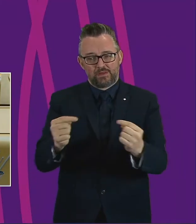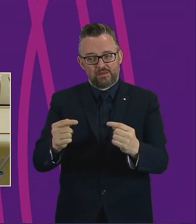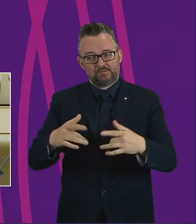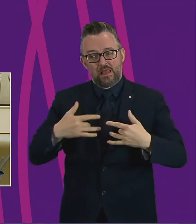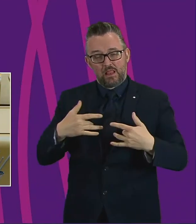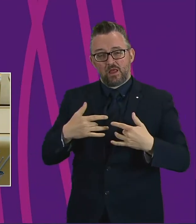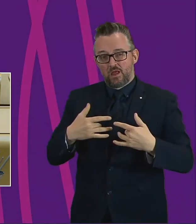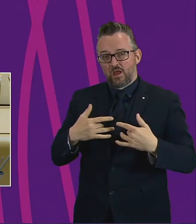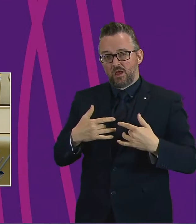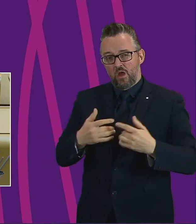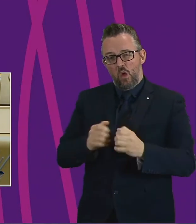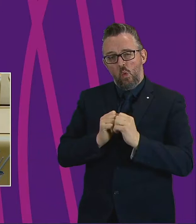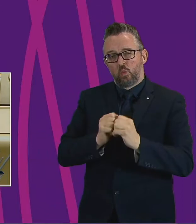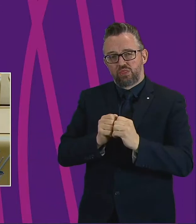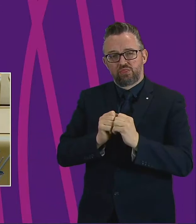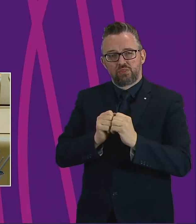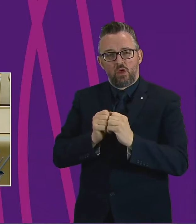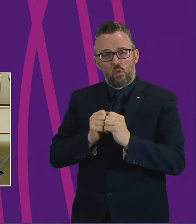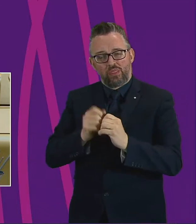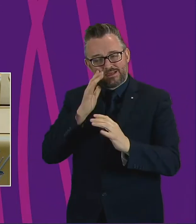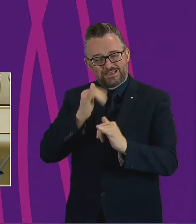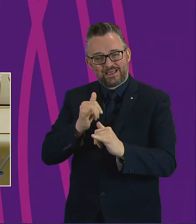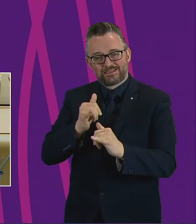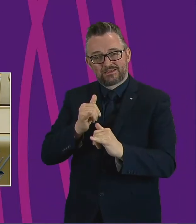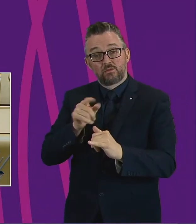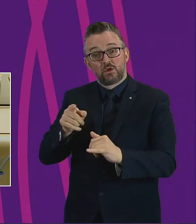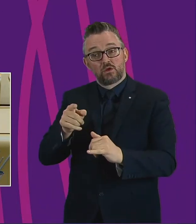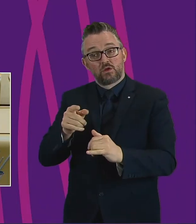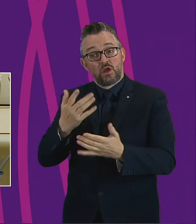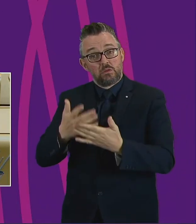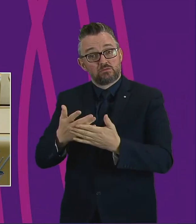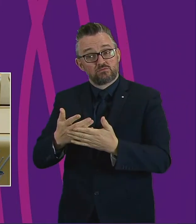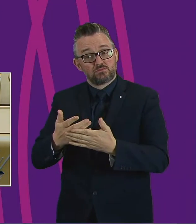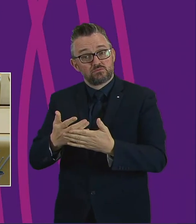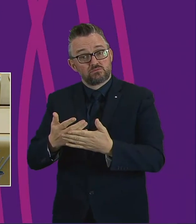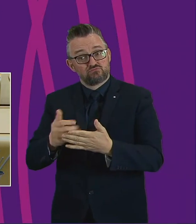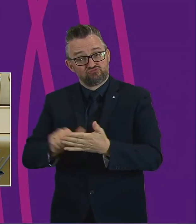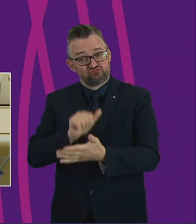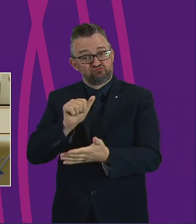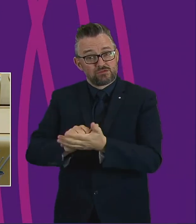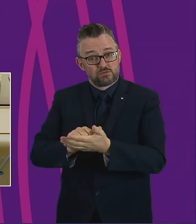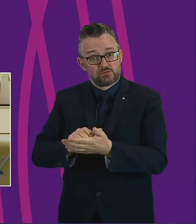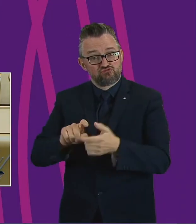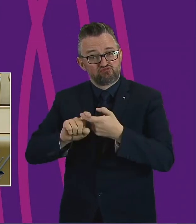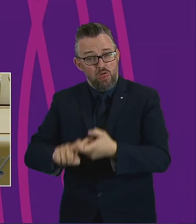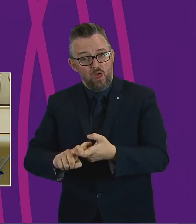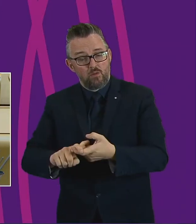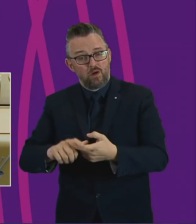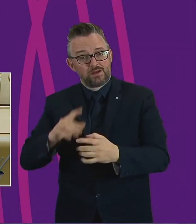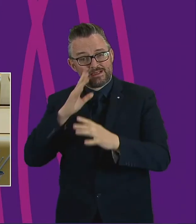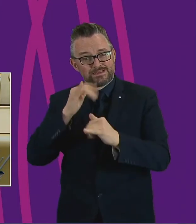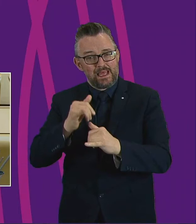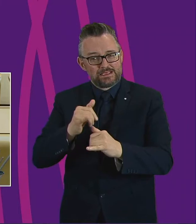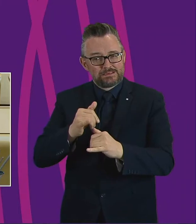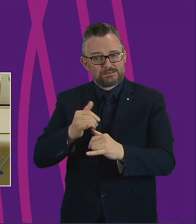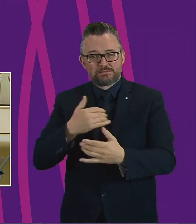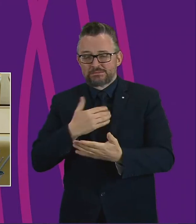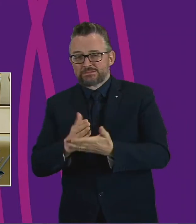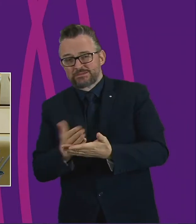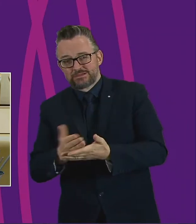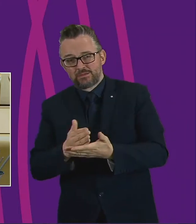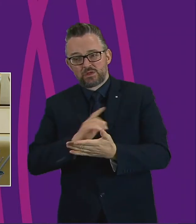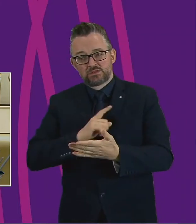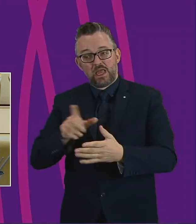value, albeit that the test is not as reliable in its results as it is in terms of symptomatic